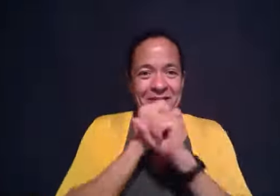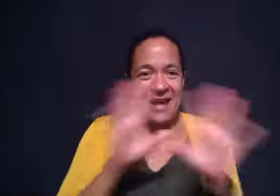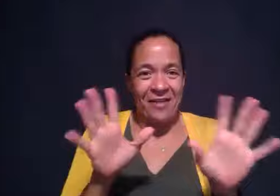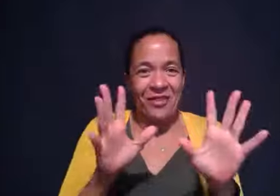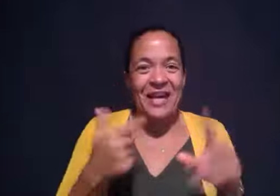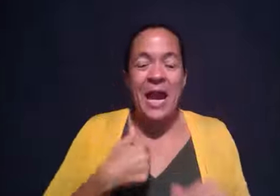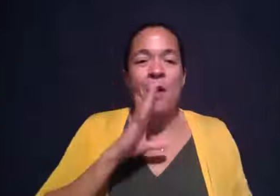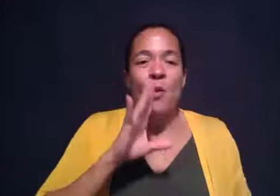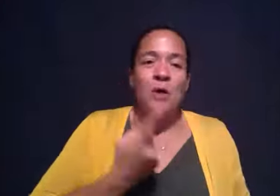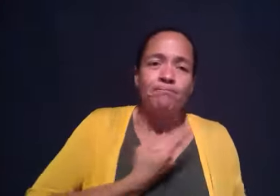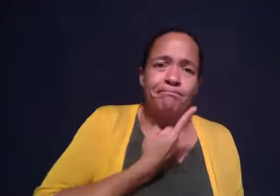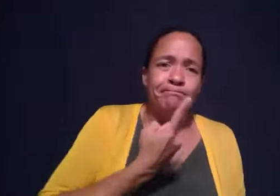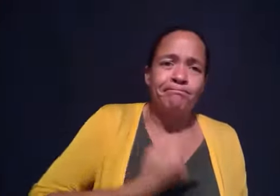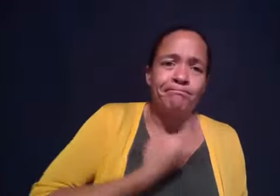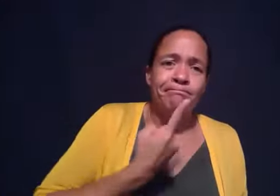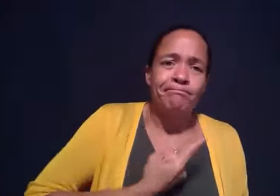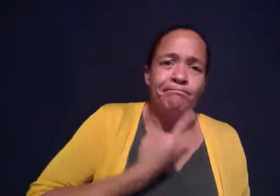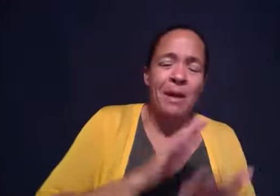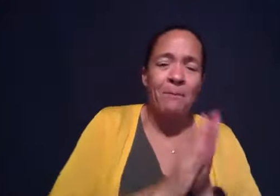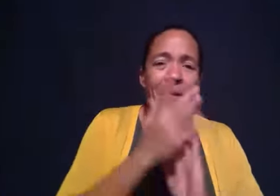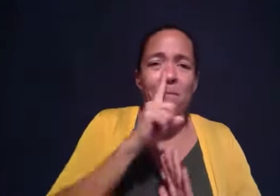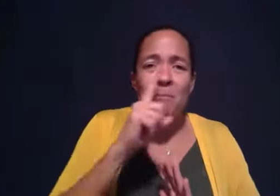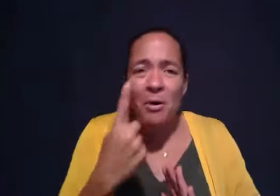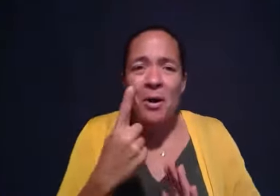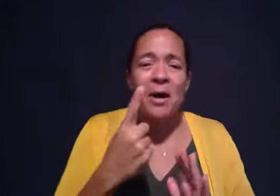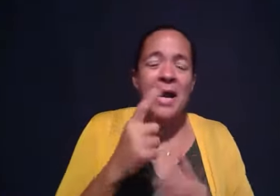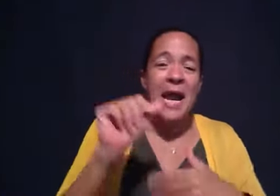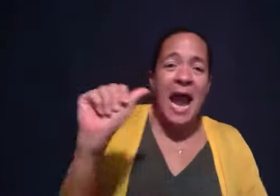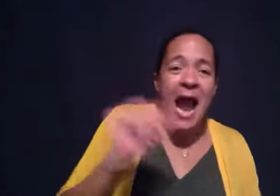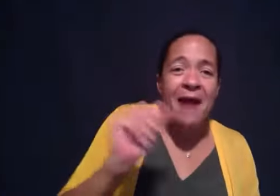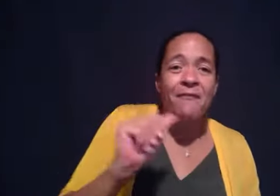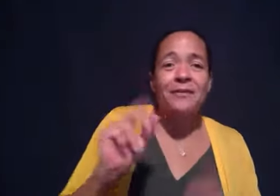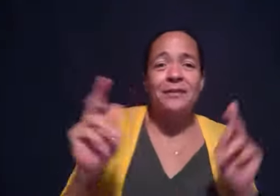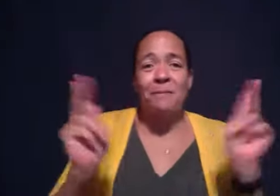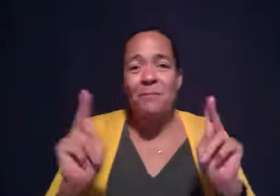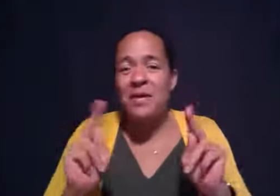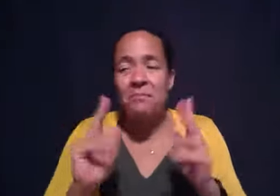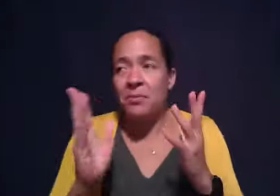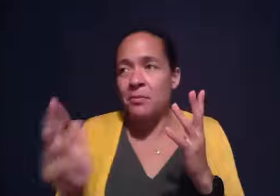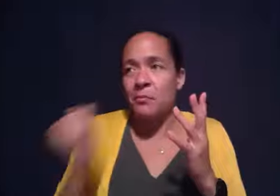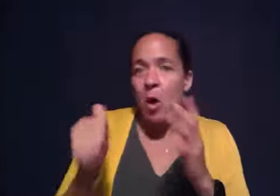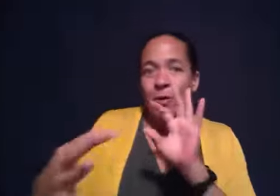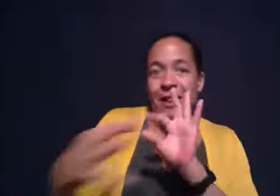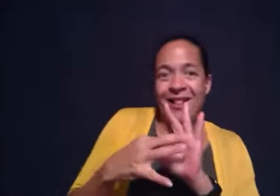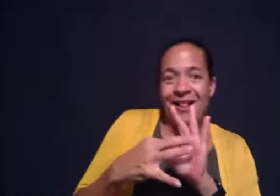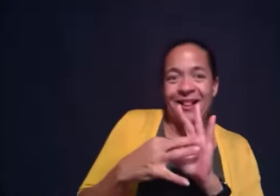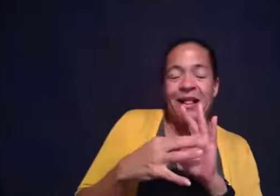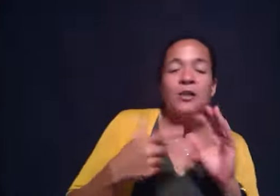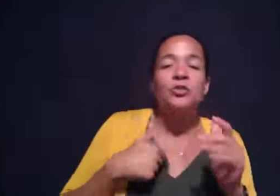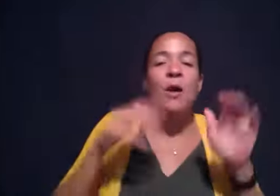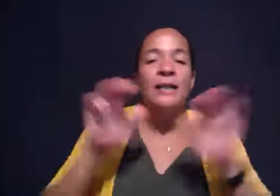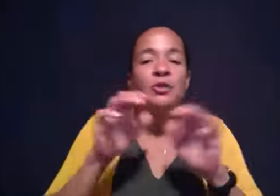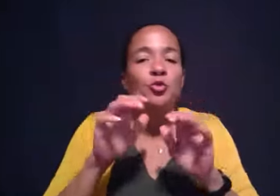and average that no one will ever know I existed. And so I do these frantic things so that you will know that I